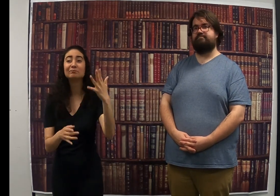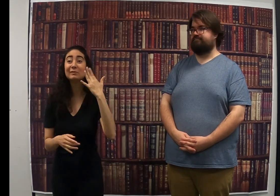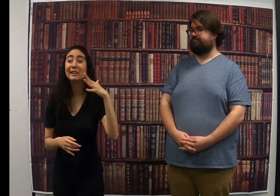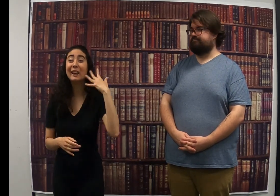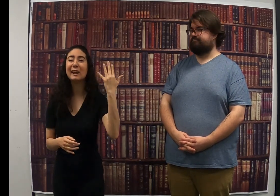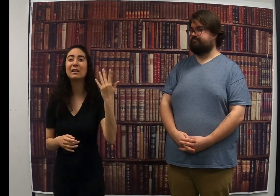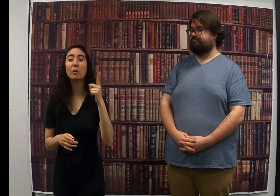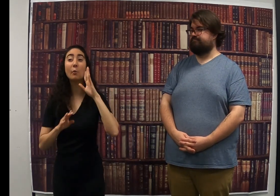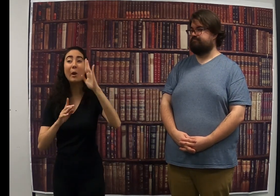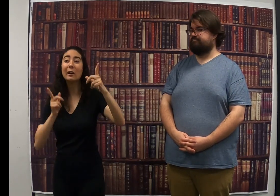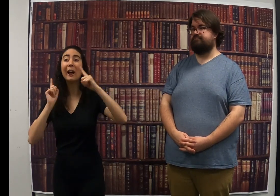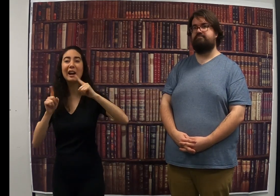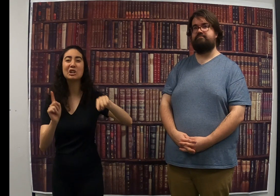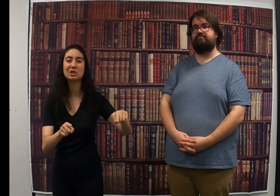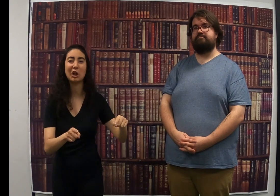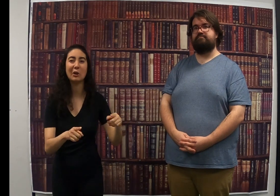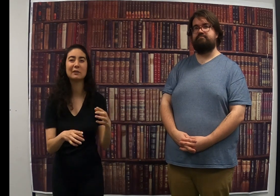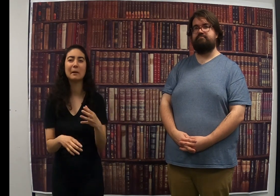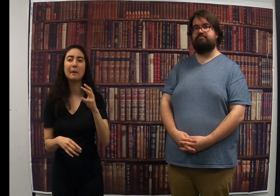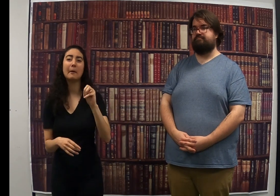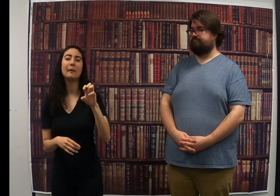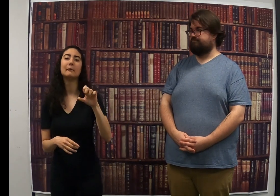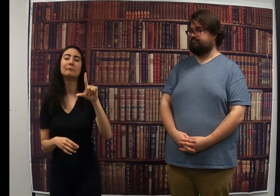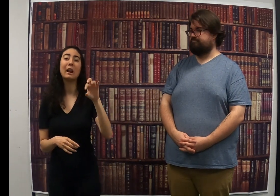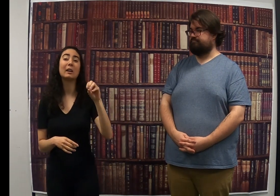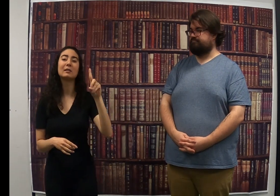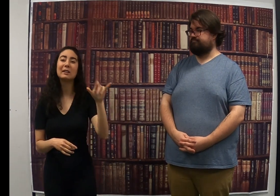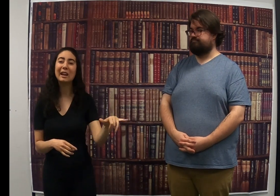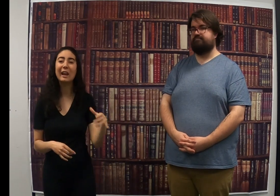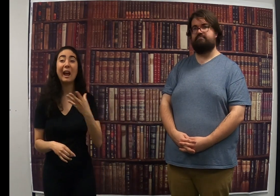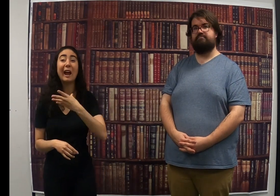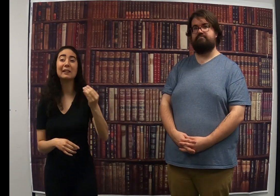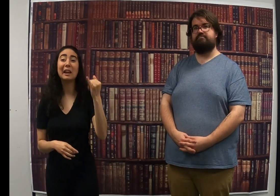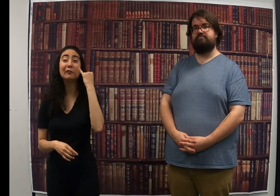listen closely, honored guests, you may speak with Echo too.